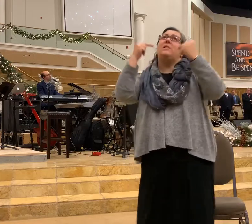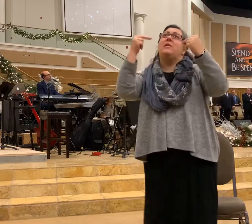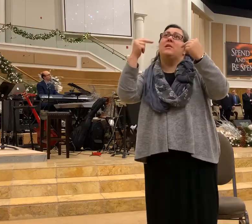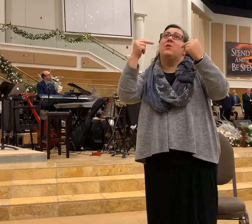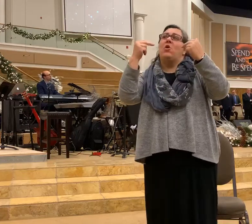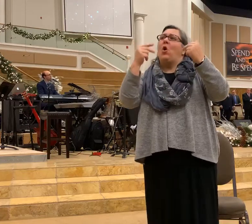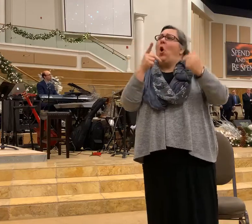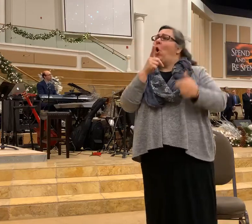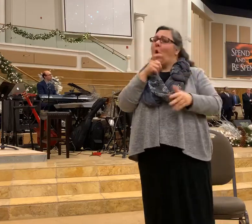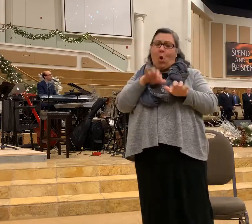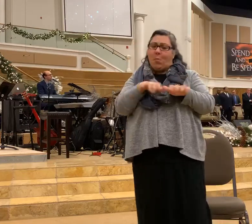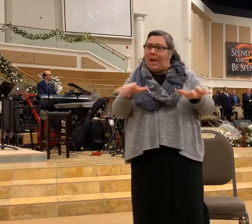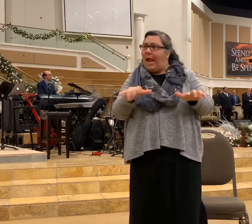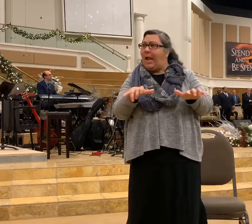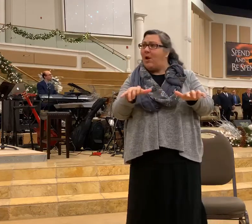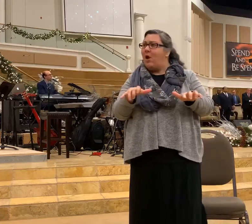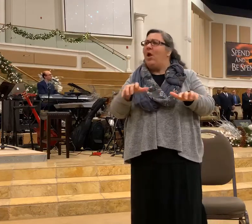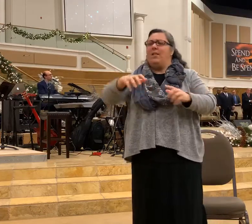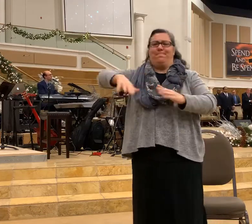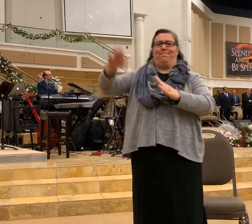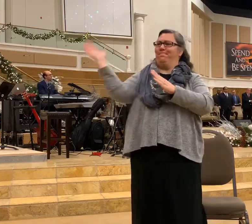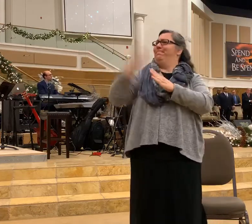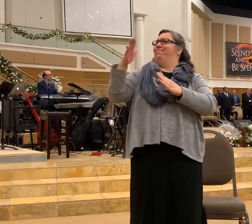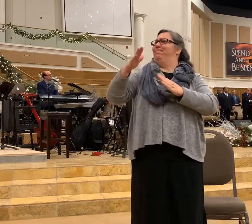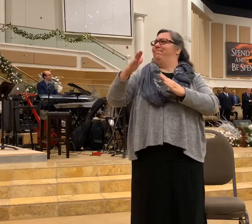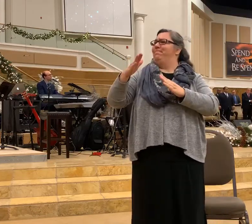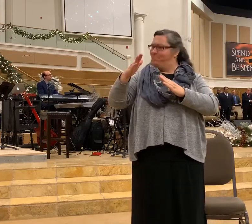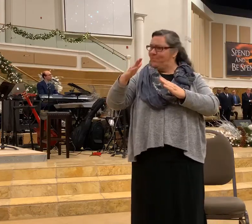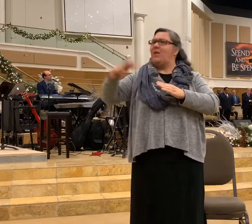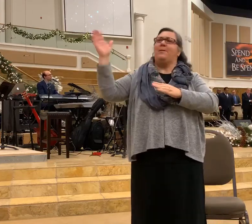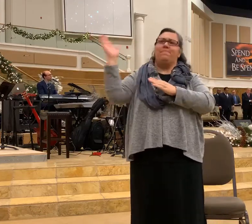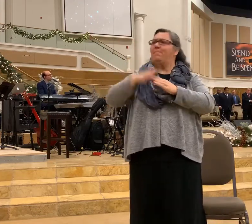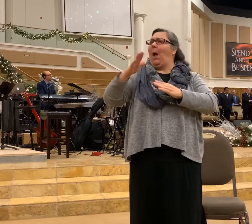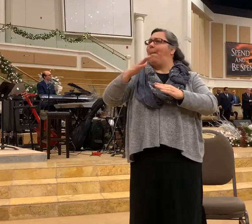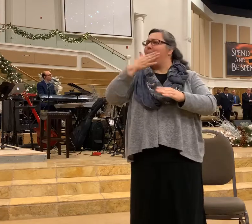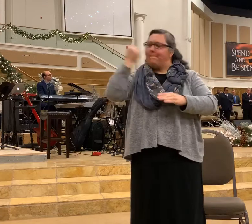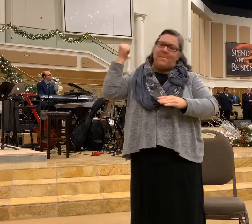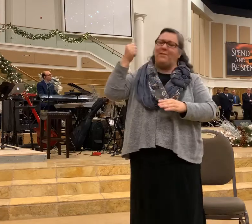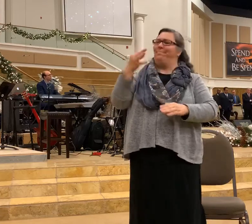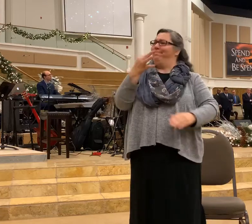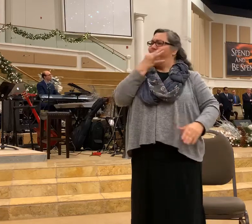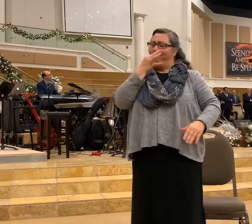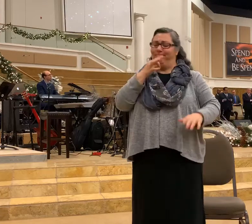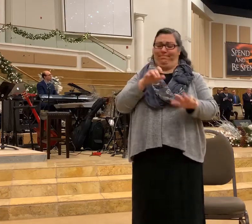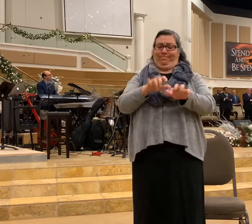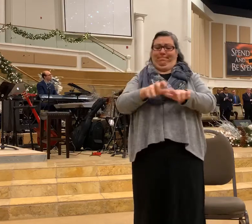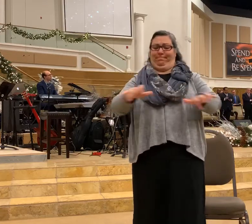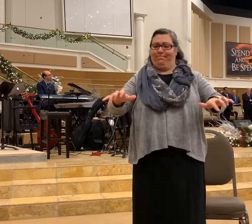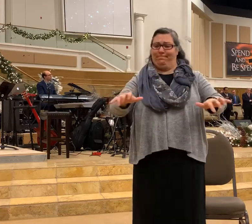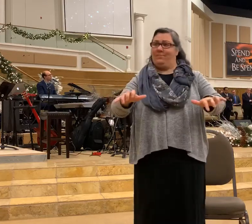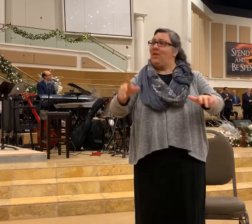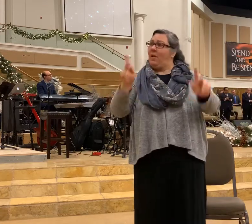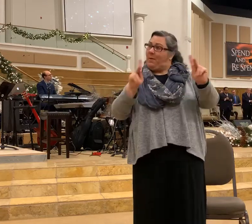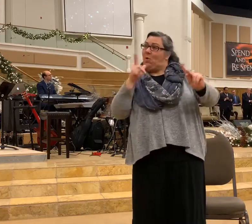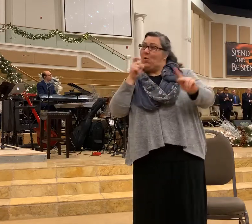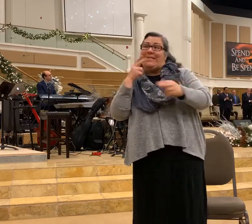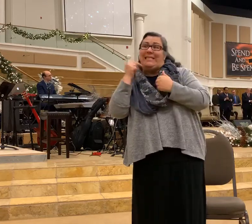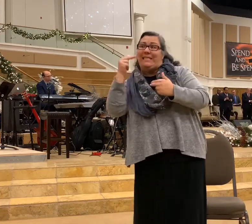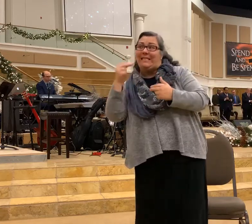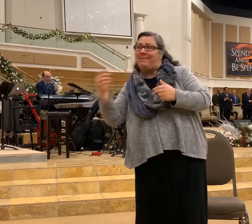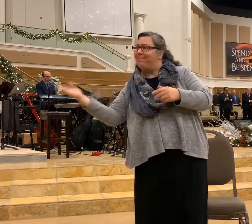best musician, the chief. Get the dude that can play all the chords in every key. And then go get those singers, because